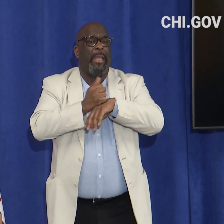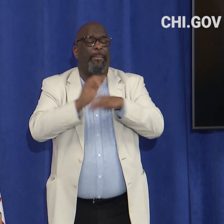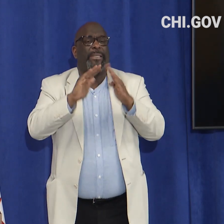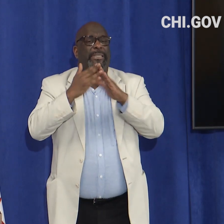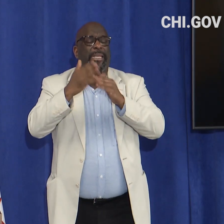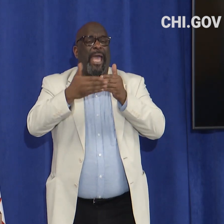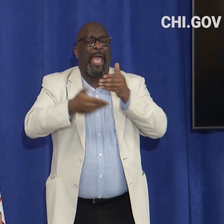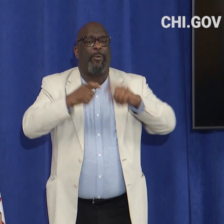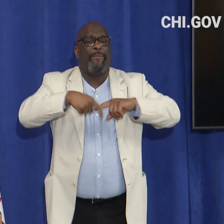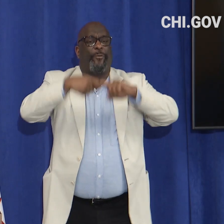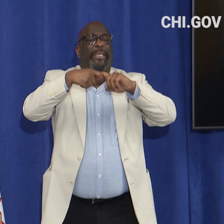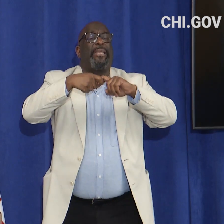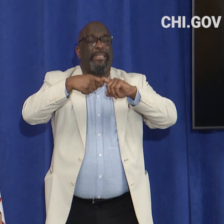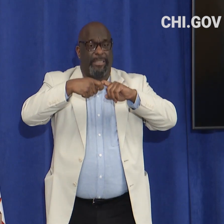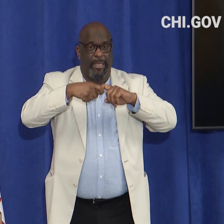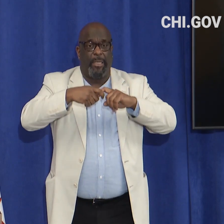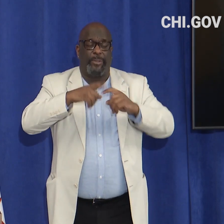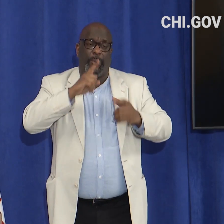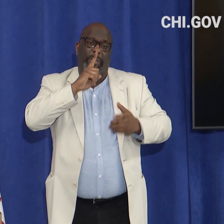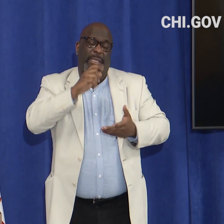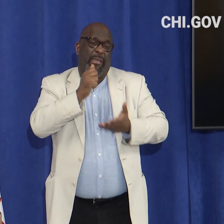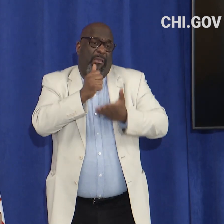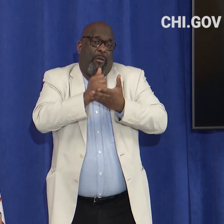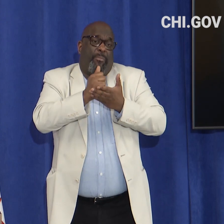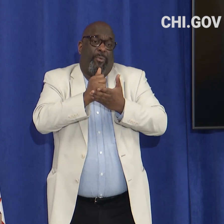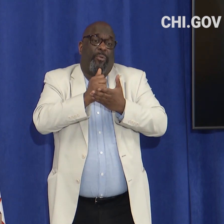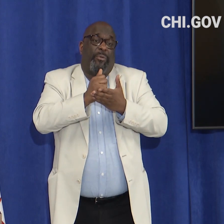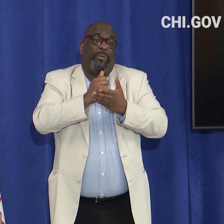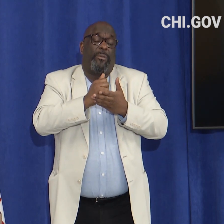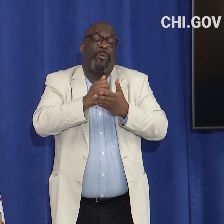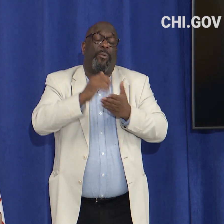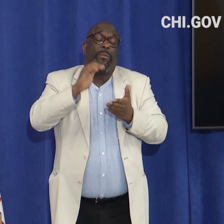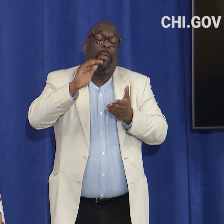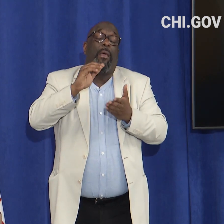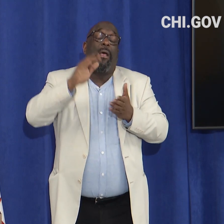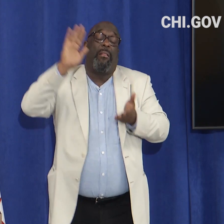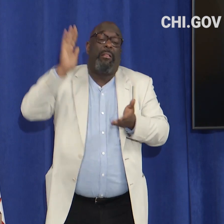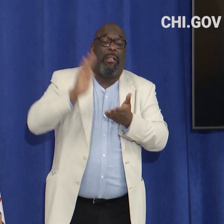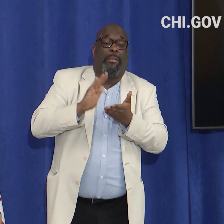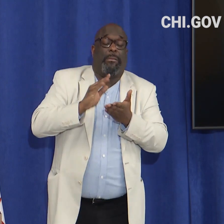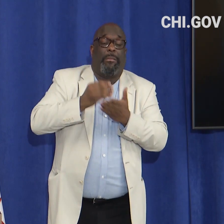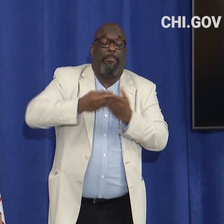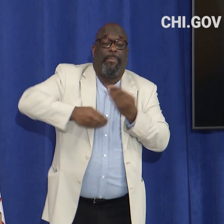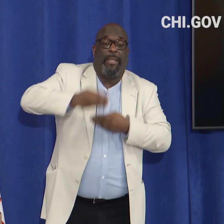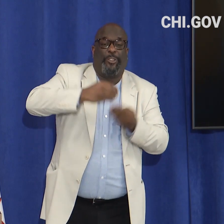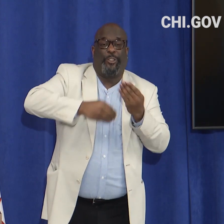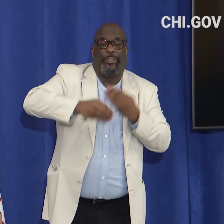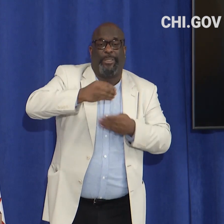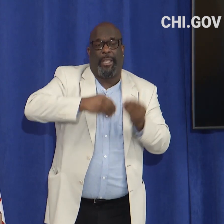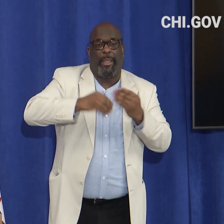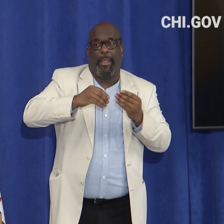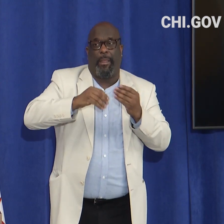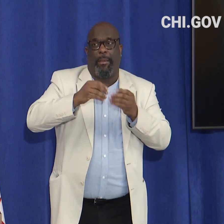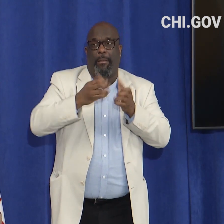to mitigate current budget hemorrhaging? And when will residents know if you are going to raise property taxes?